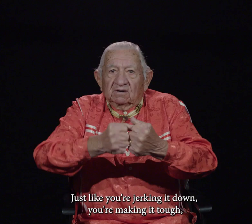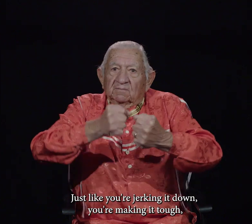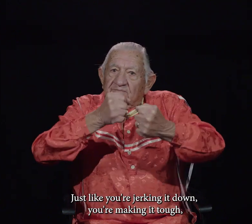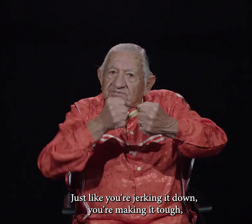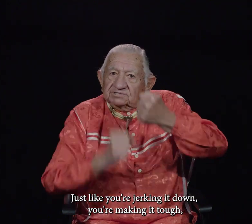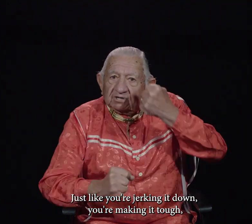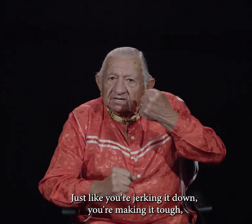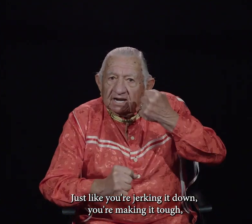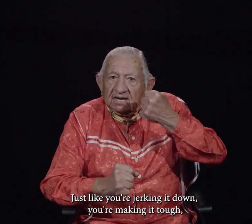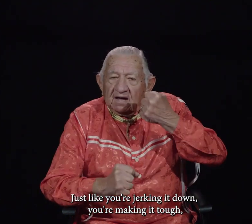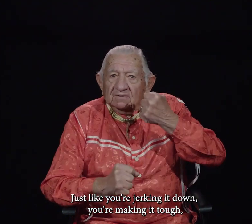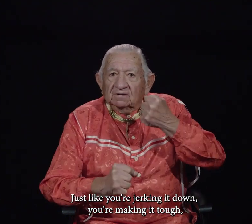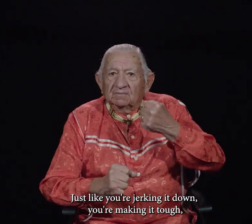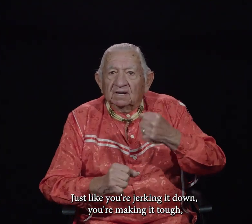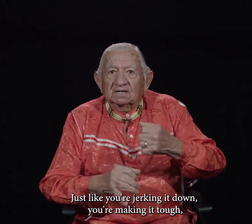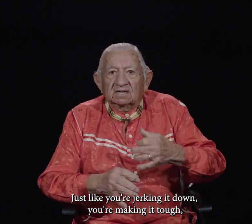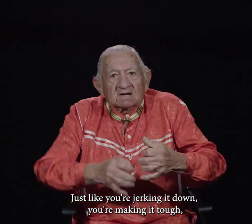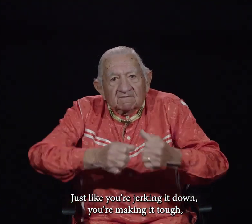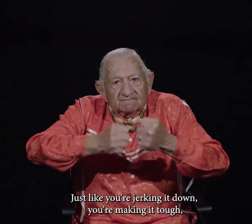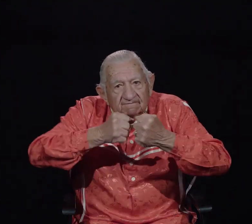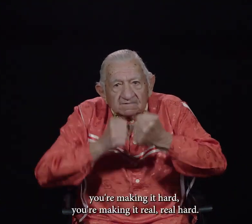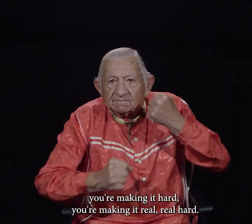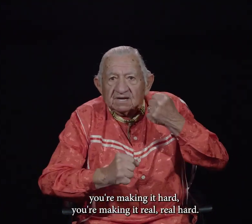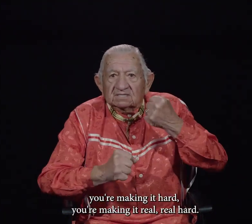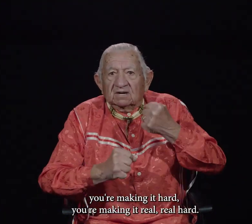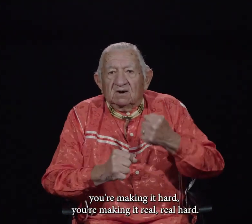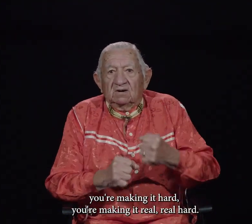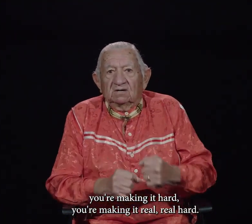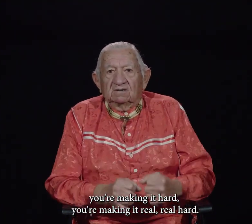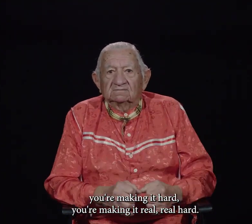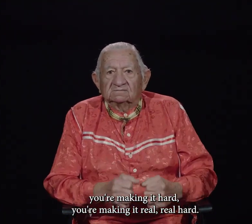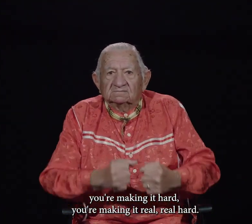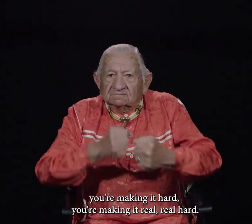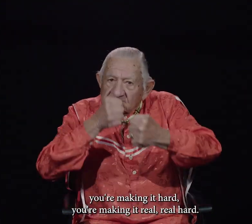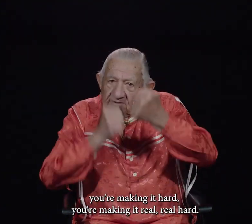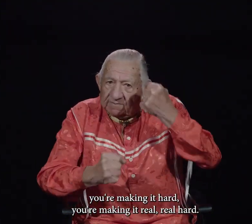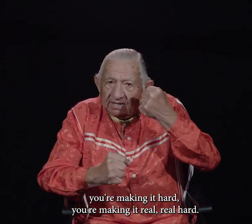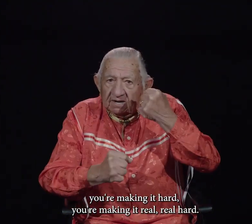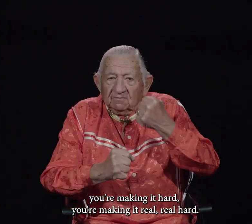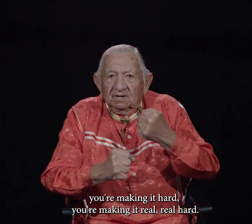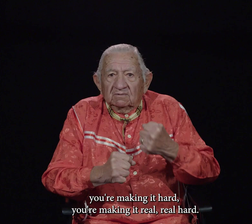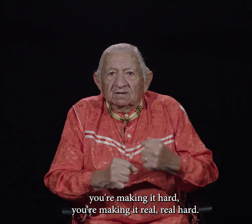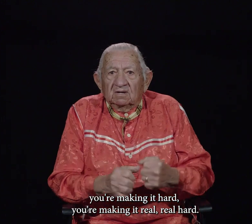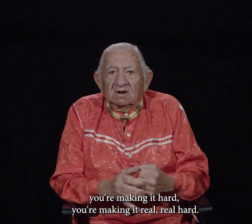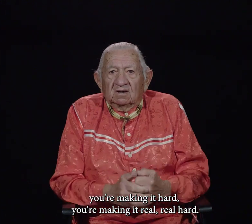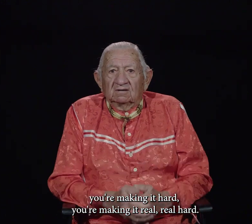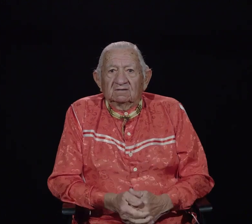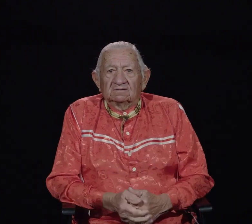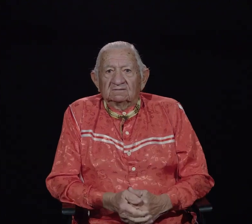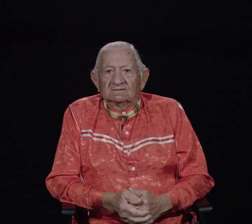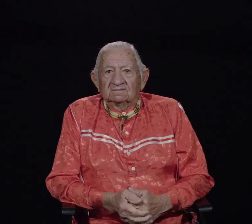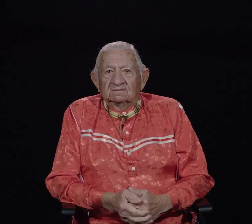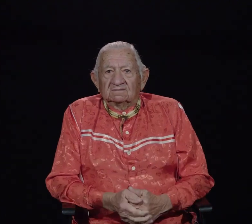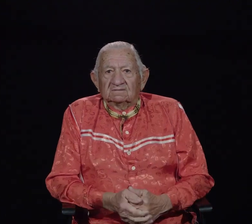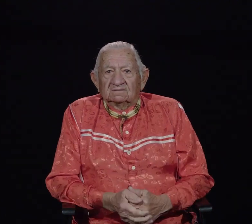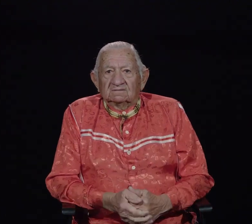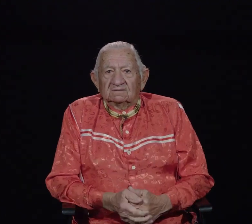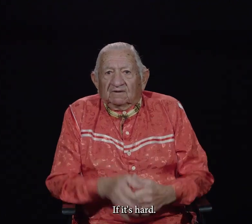you're jerking it down. You're making it tough. You're making it hard. You're making it real, real hard. If